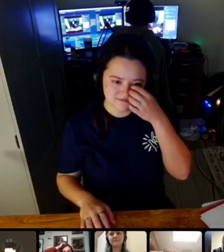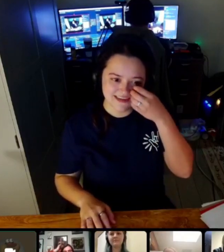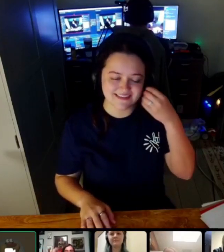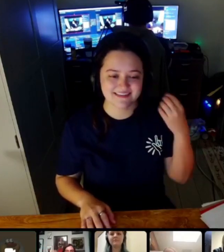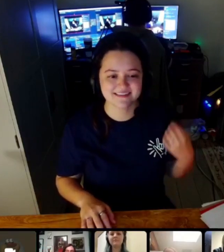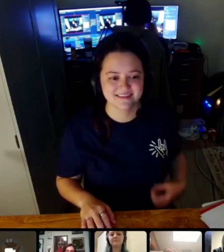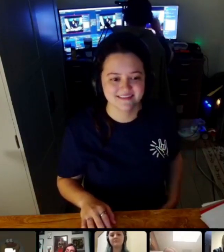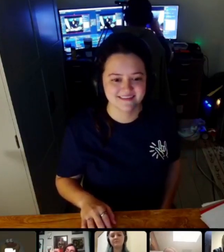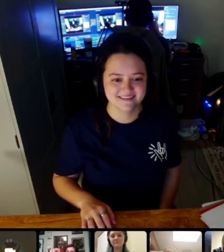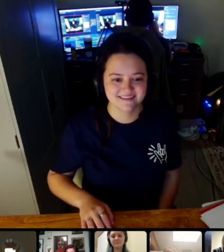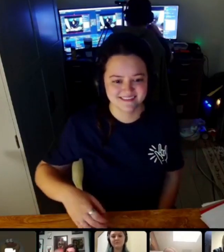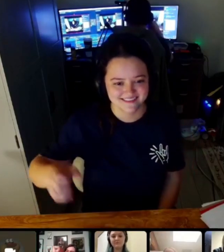Yes.